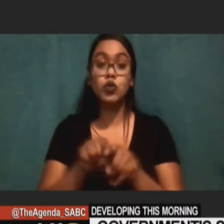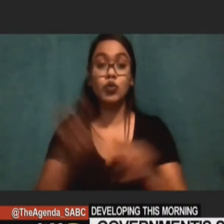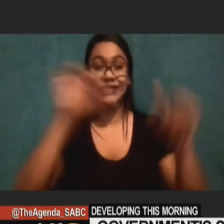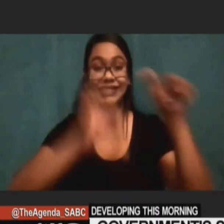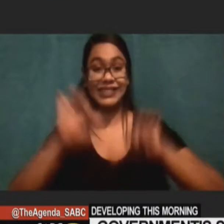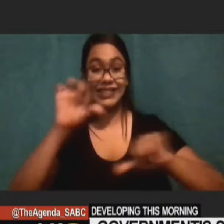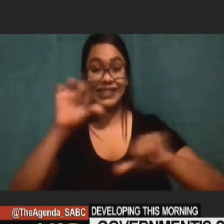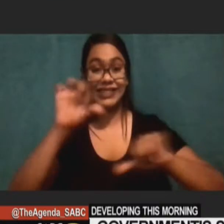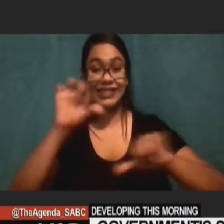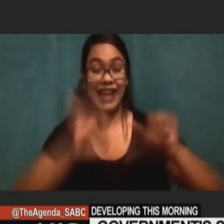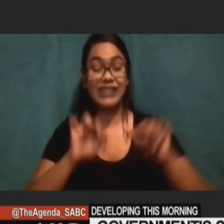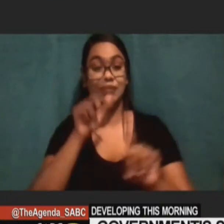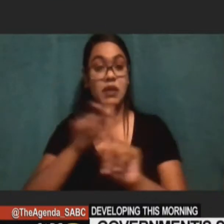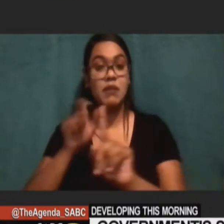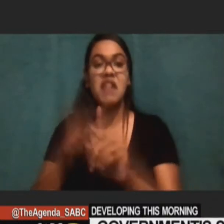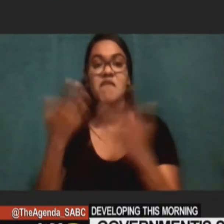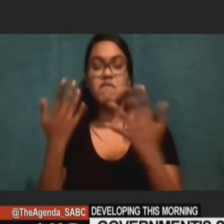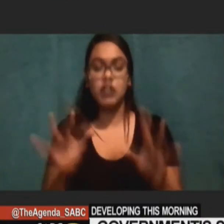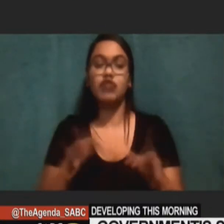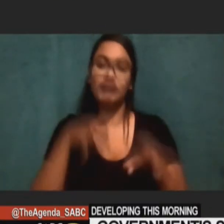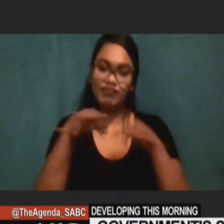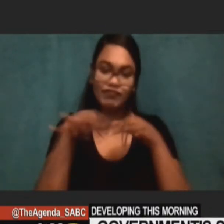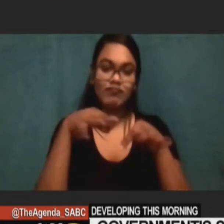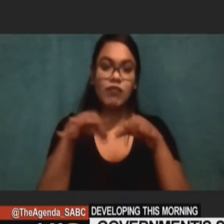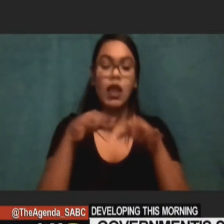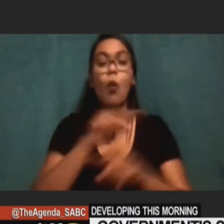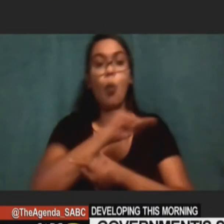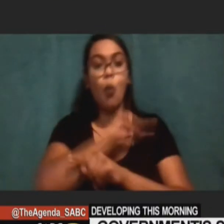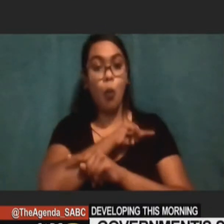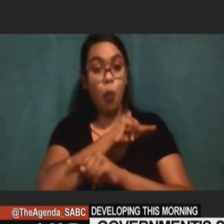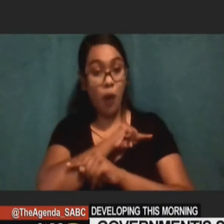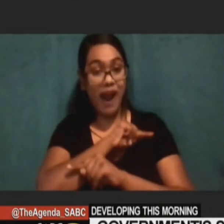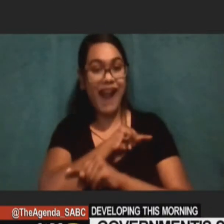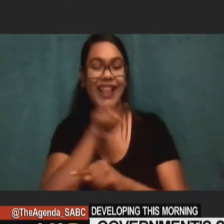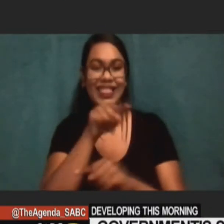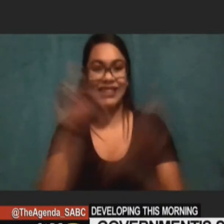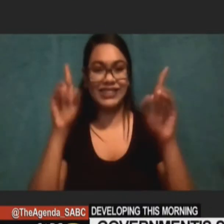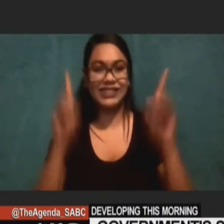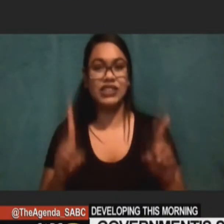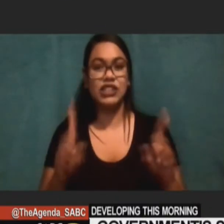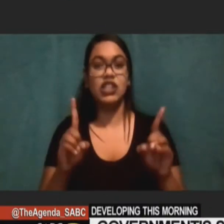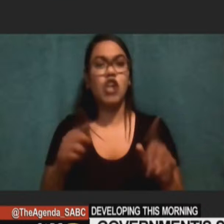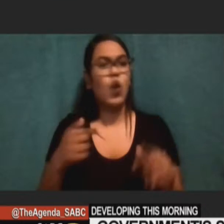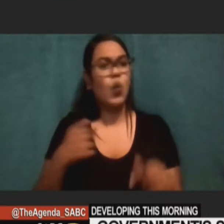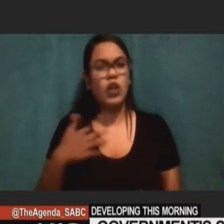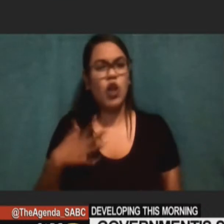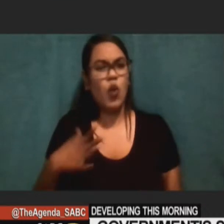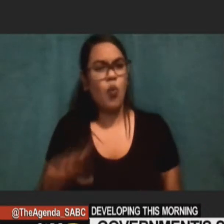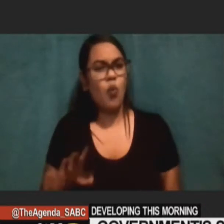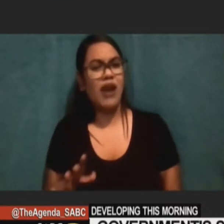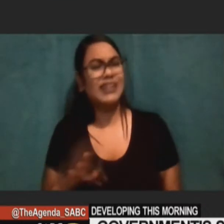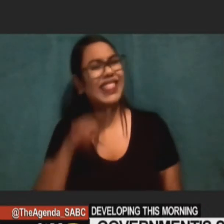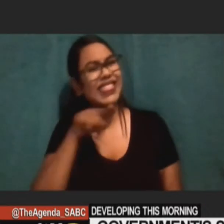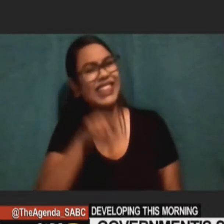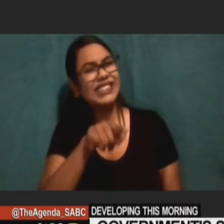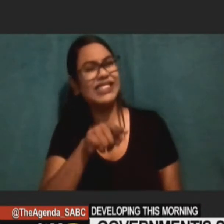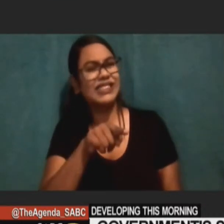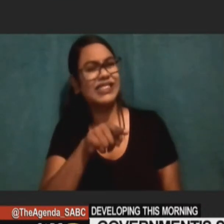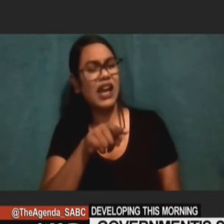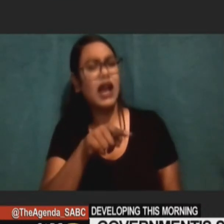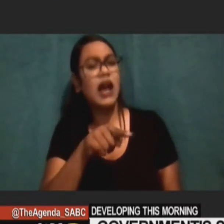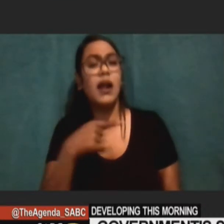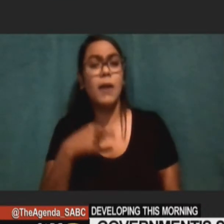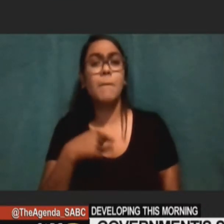this decision is unwarranted and unjustified, because it's not based on science. The president, His Excellency President